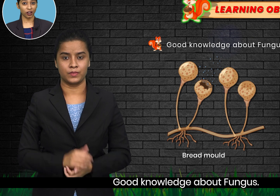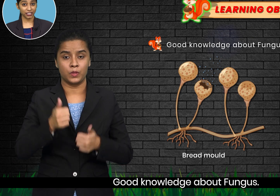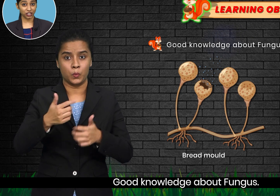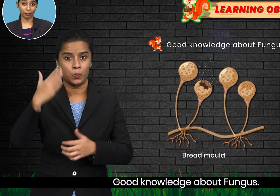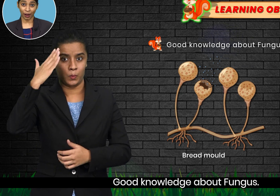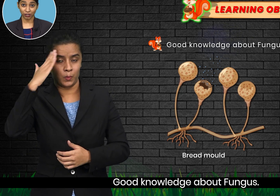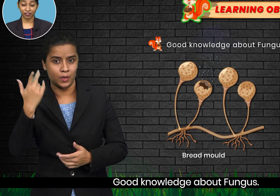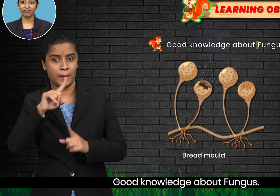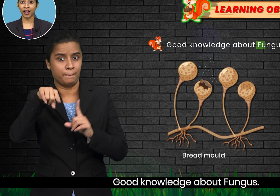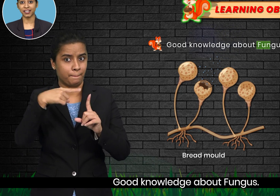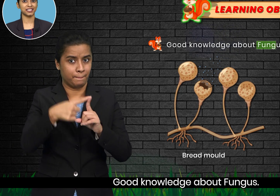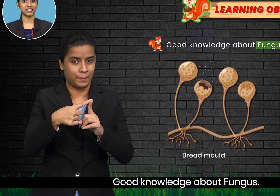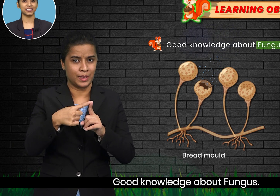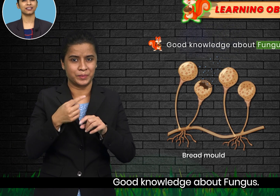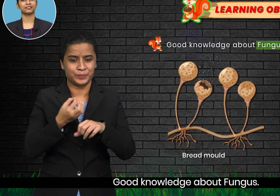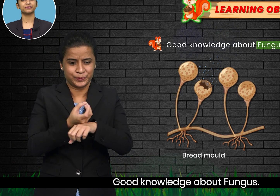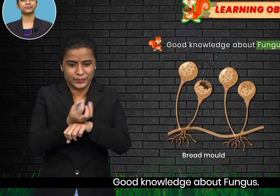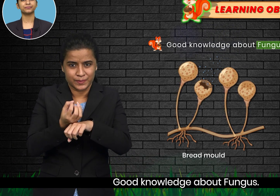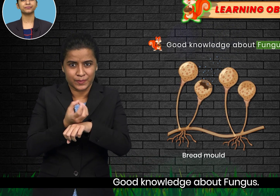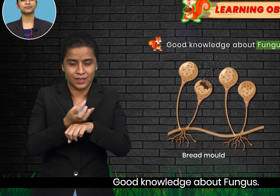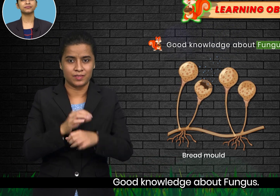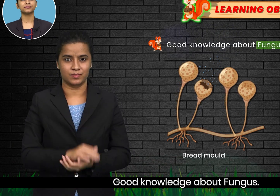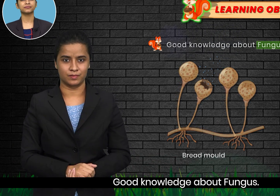Good knowledge about fungus.